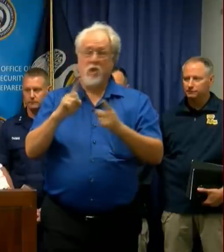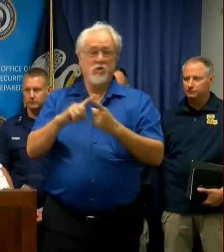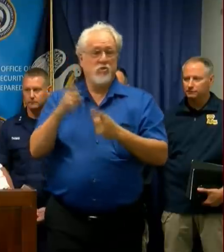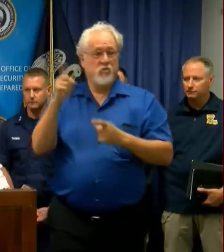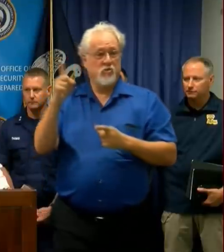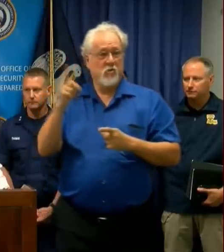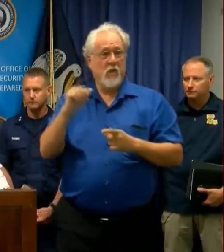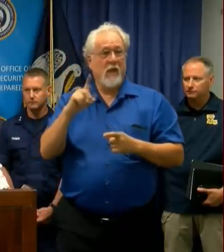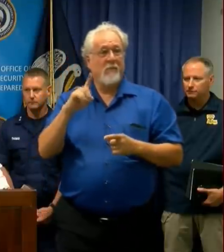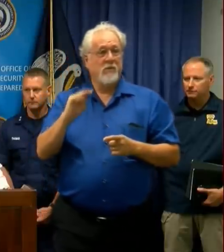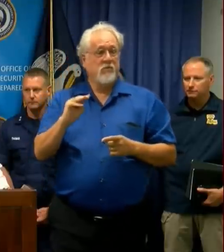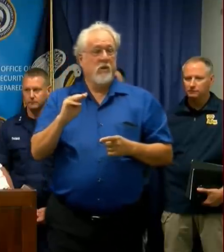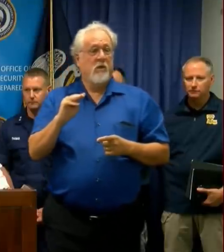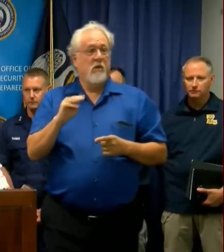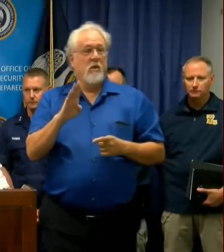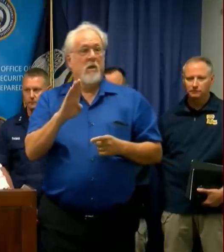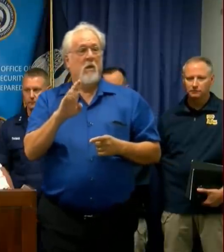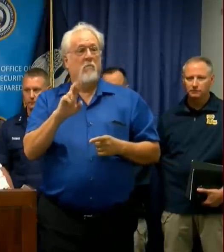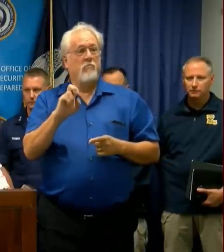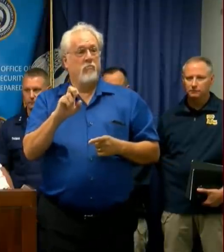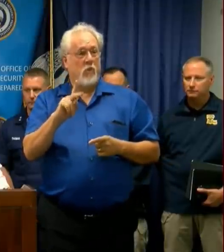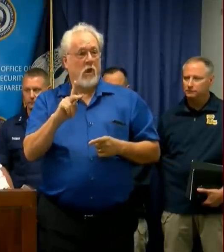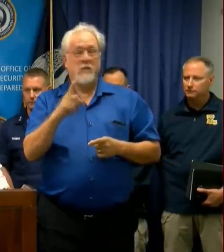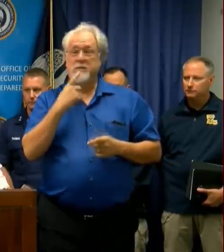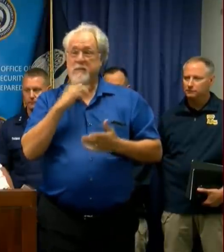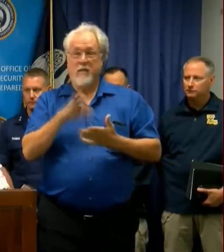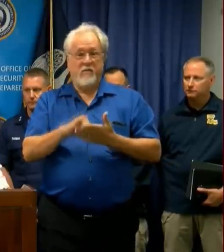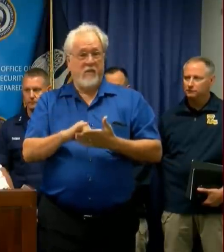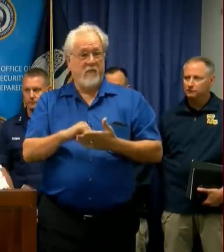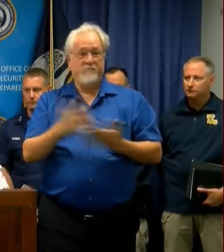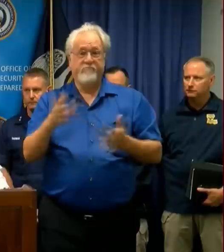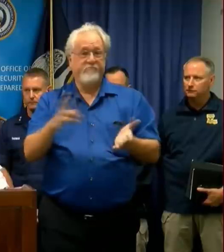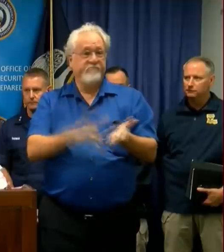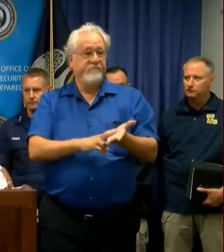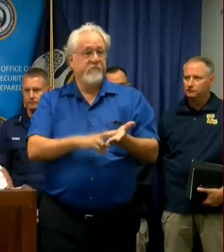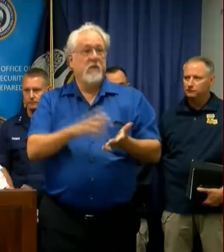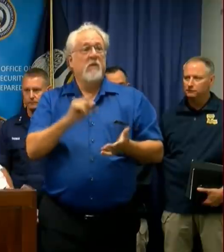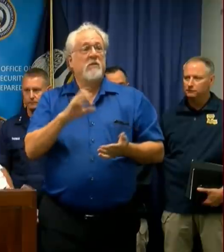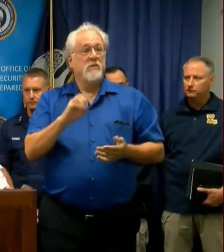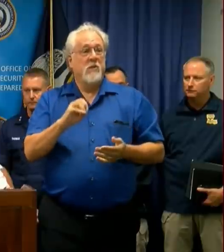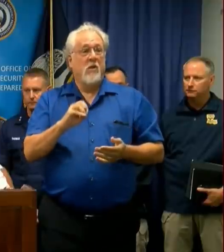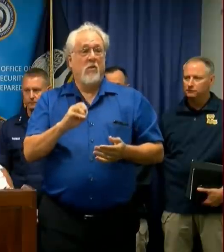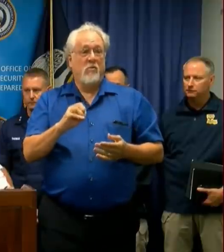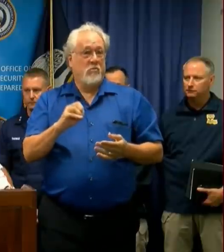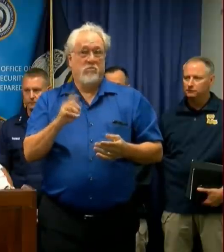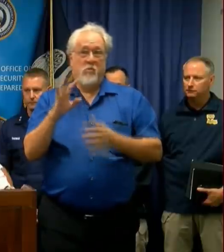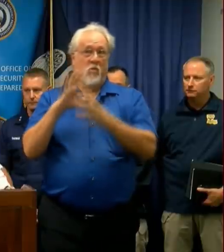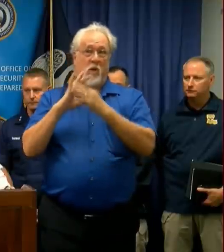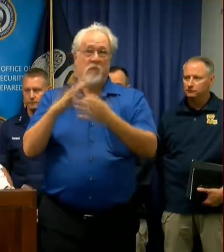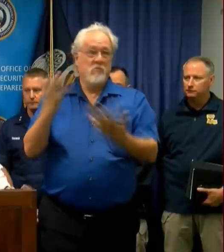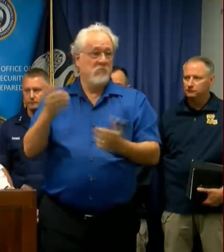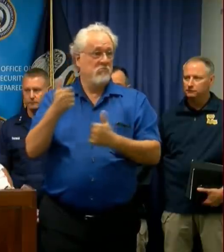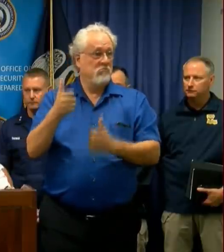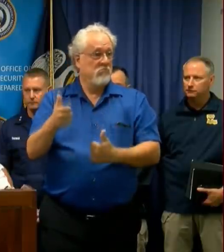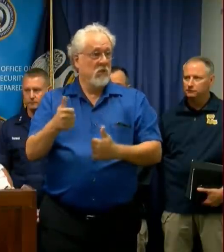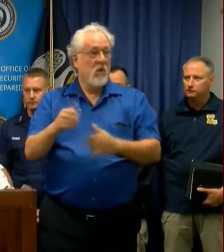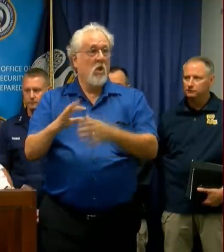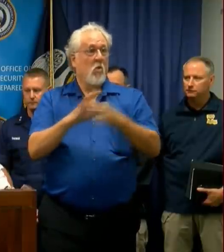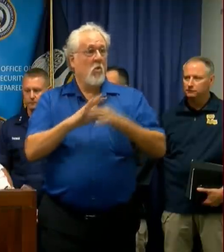to Administrator Brock Long, and he told me that it had been signed. So at this point in time, the relationship is